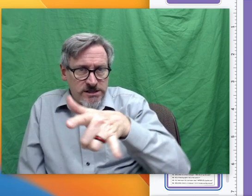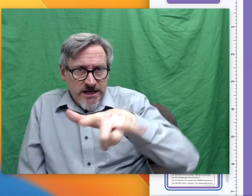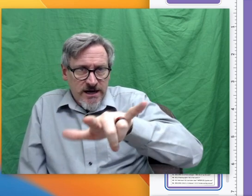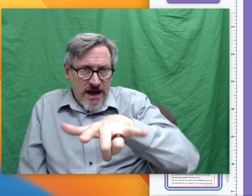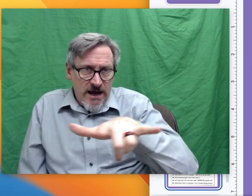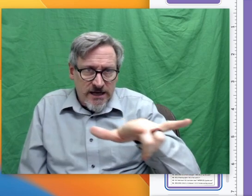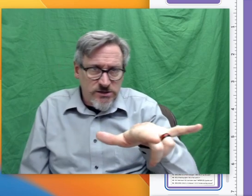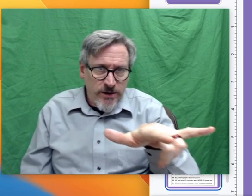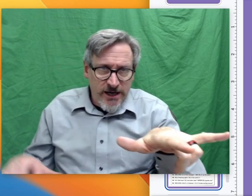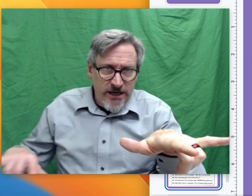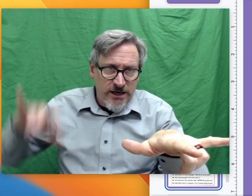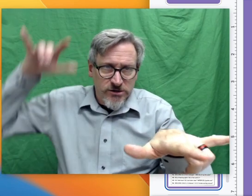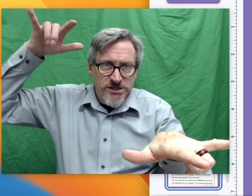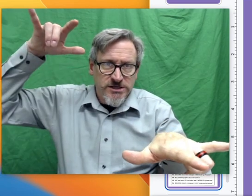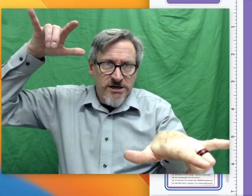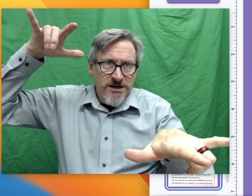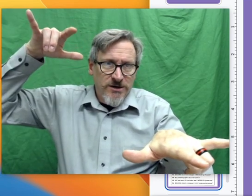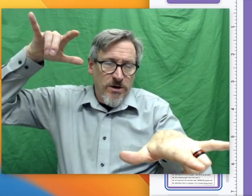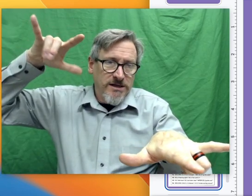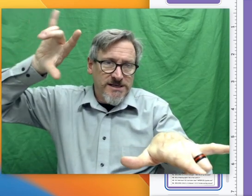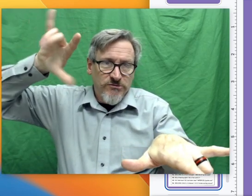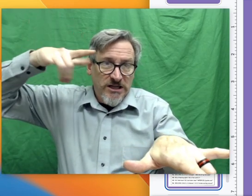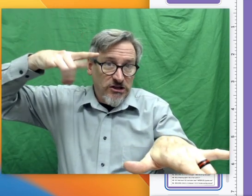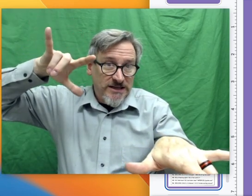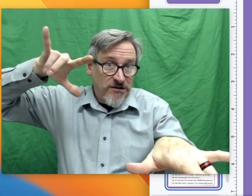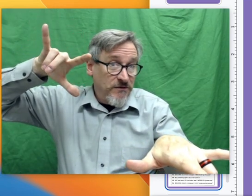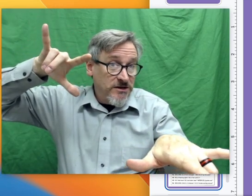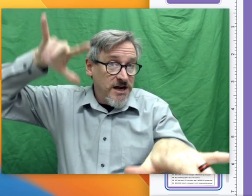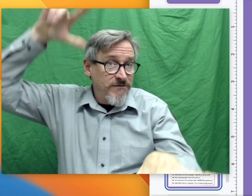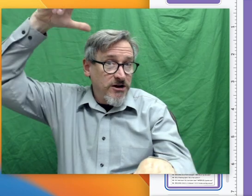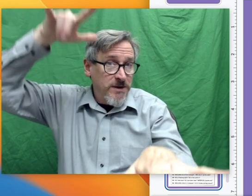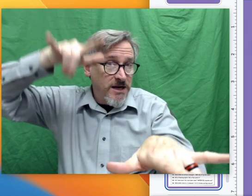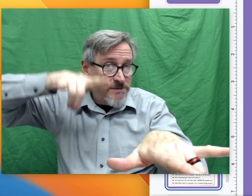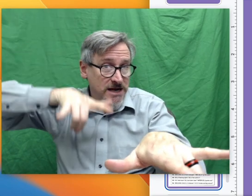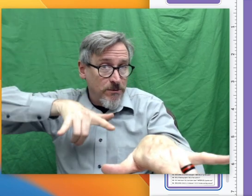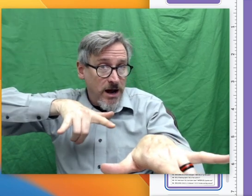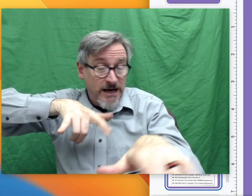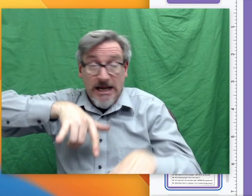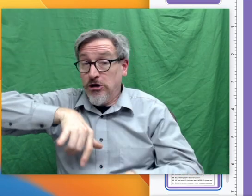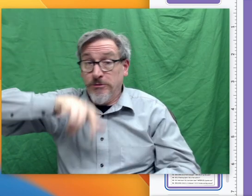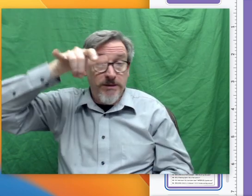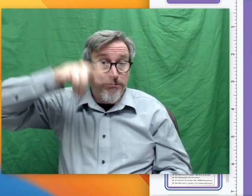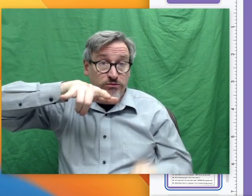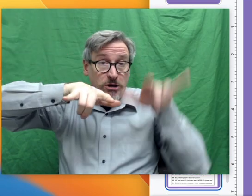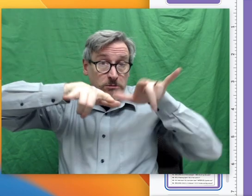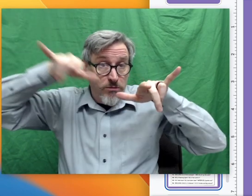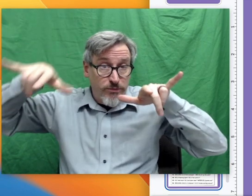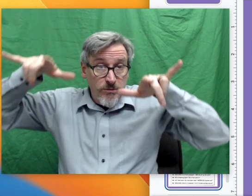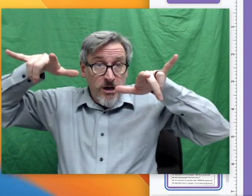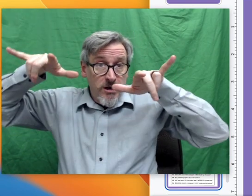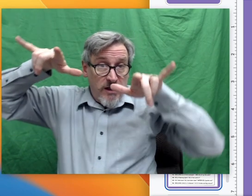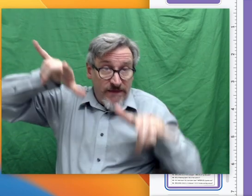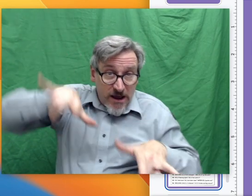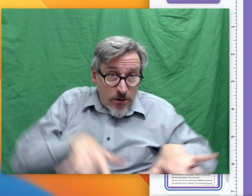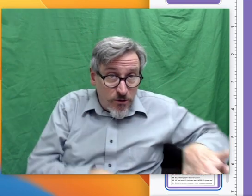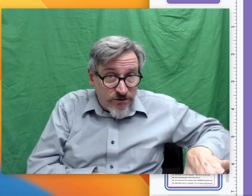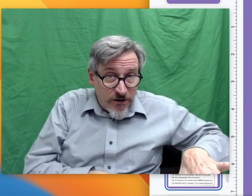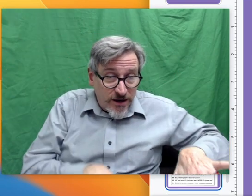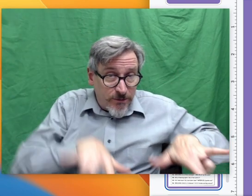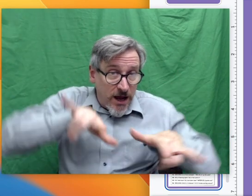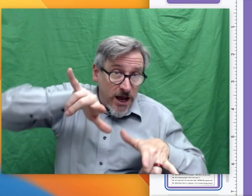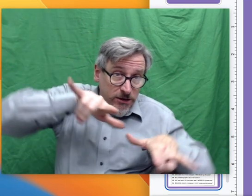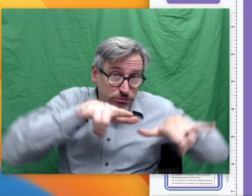Here's an X-Wing, and here's, well, it doesn't really look like Darth Vader's TIE fighter, but he comes down behind. It could be boom, boom, boom, and they all move